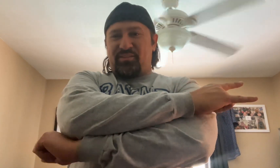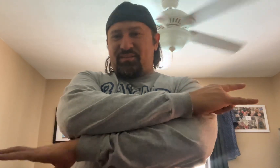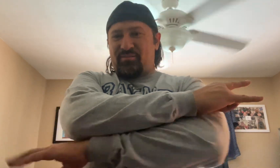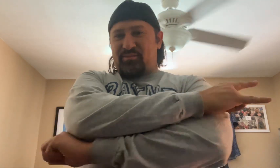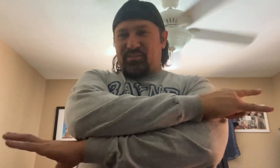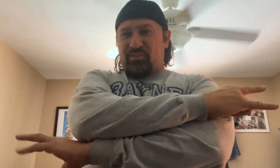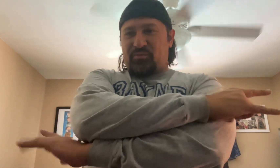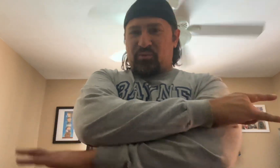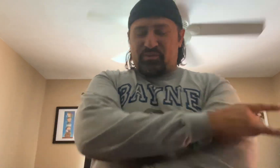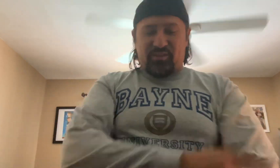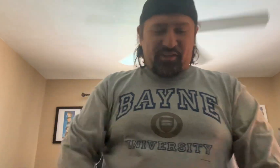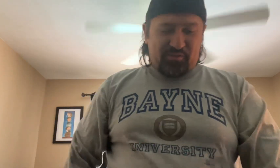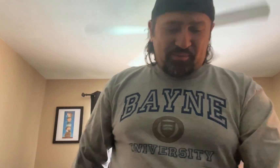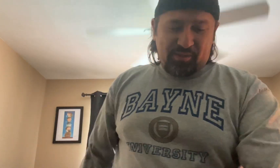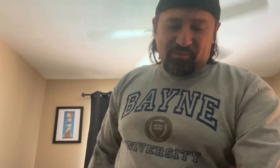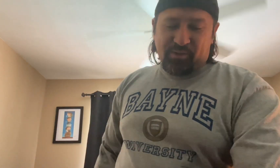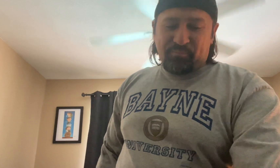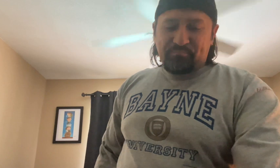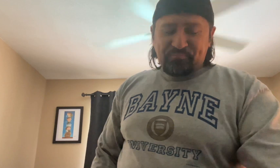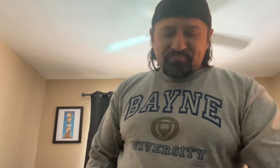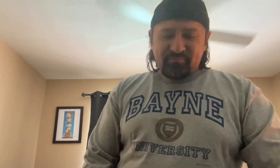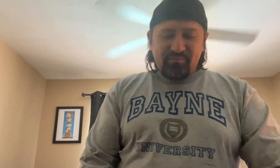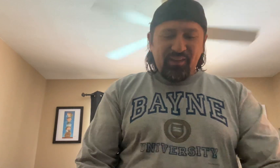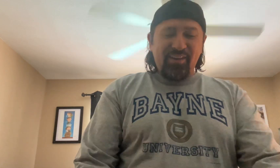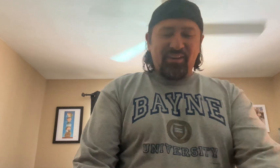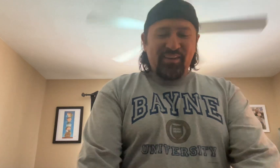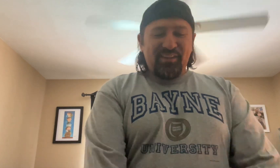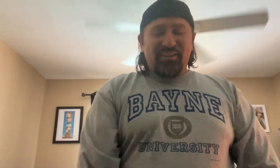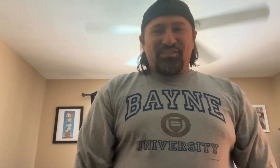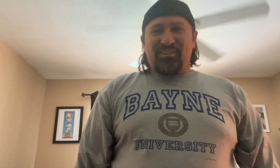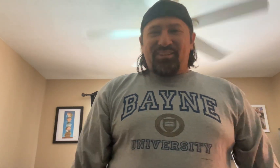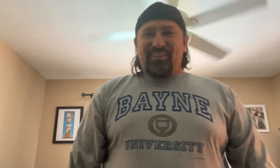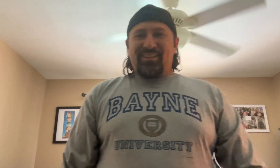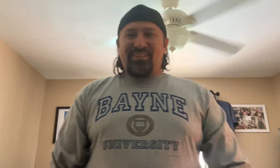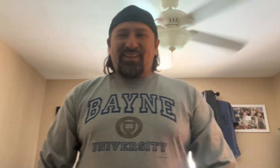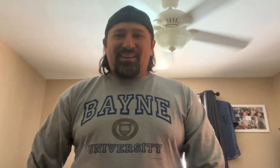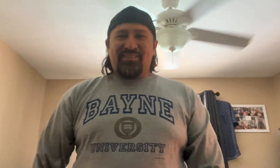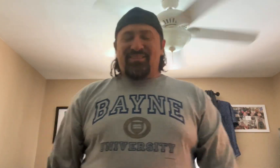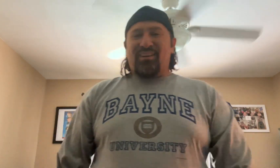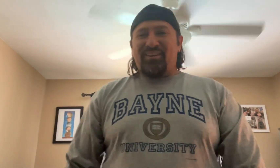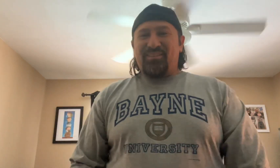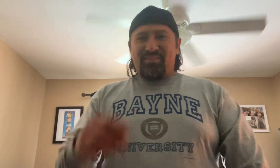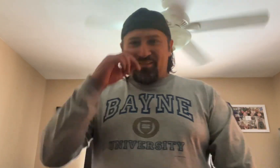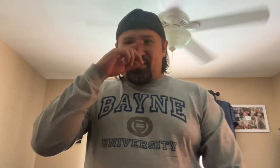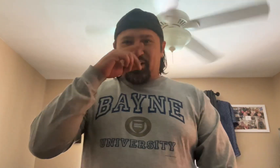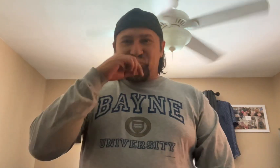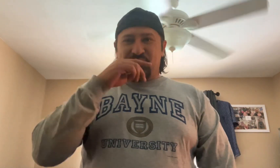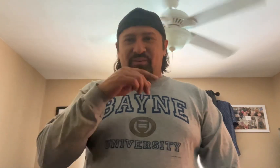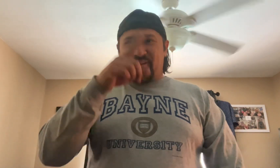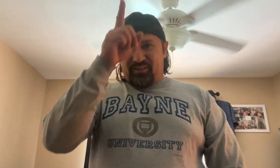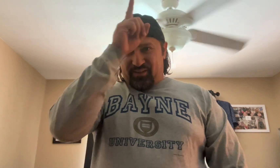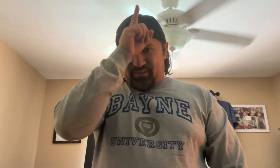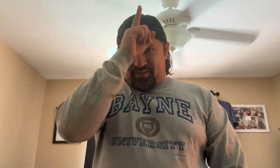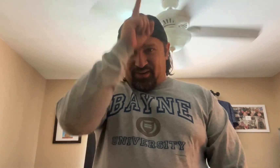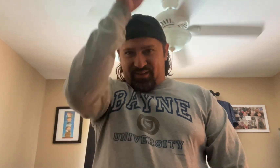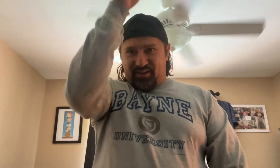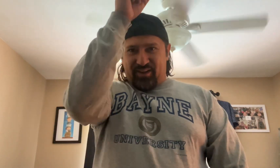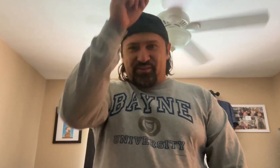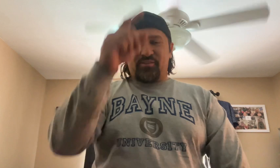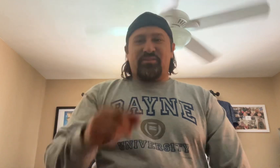then, of course, the excrement coming out. She had signed that I was funny and that I